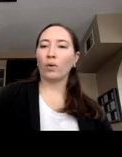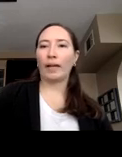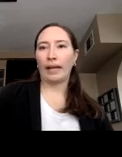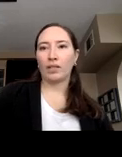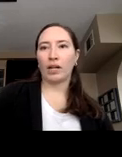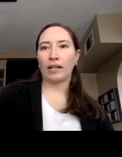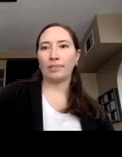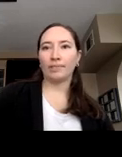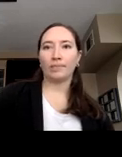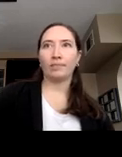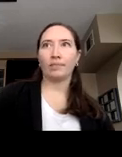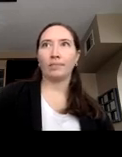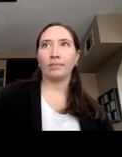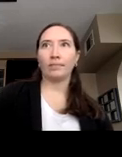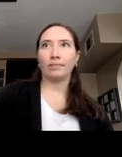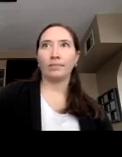Here, we're going to get started.